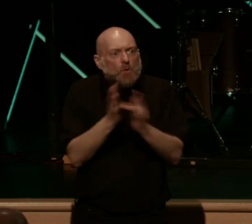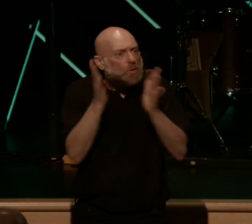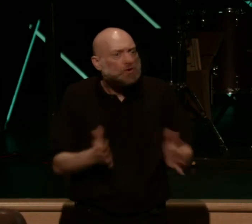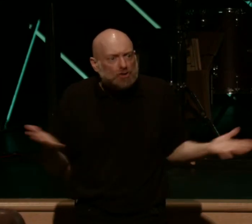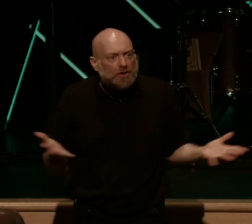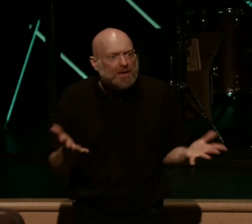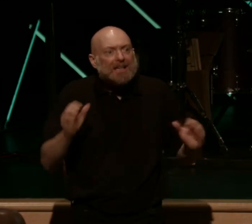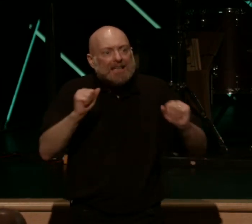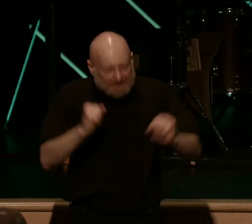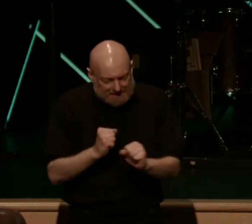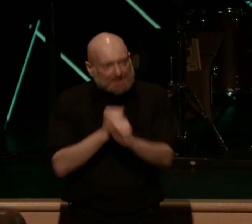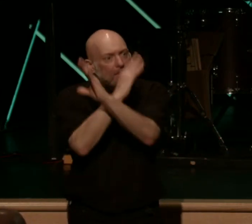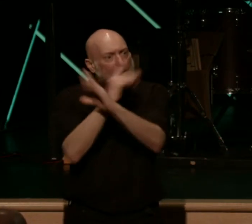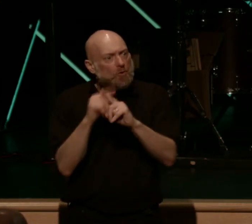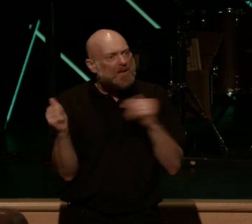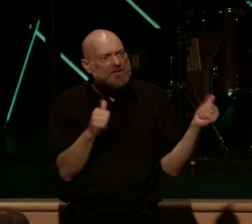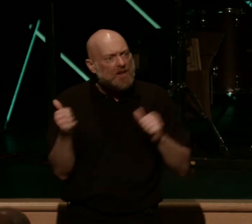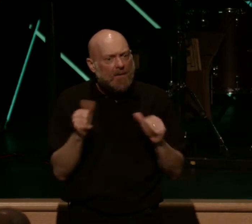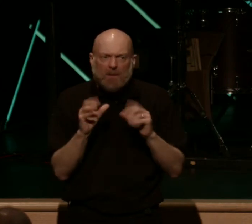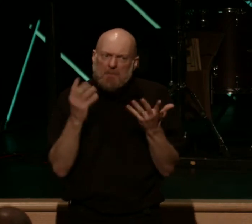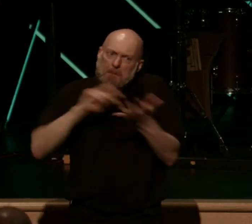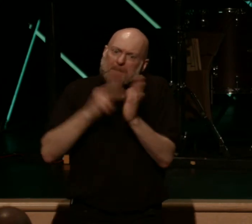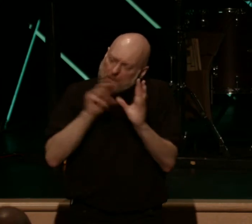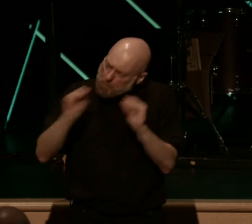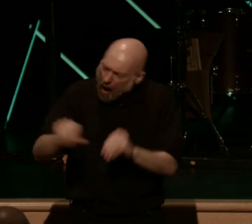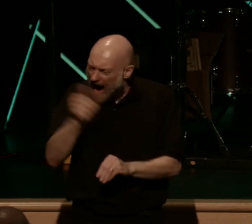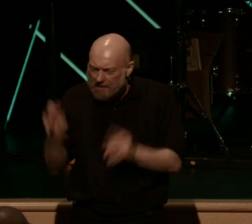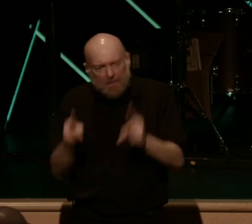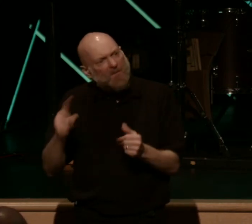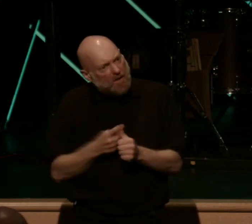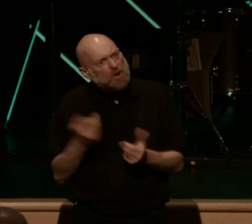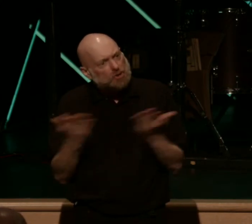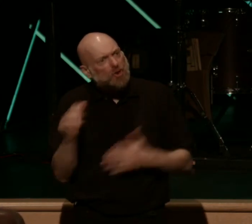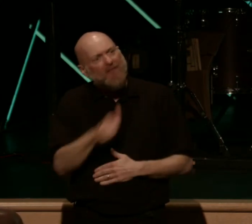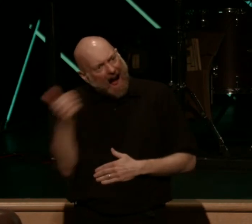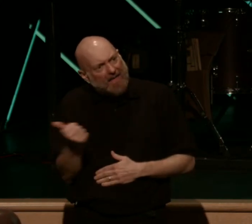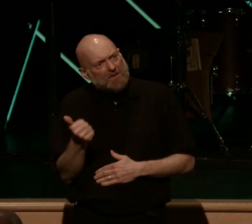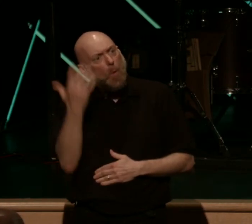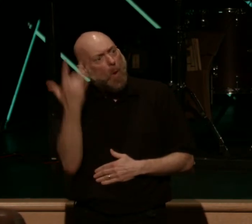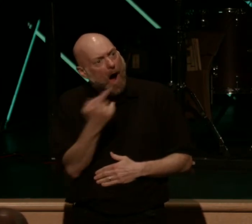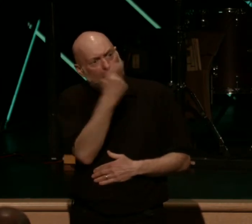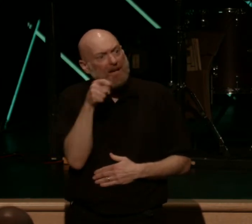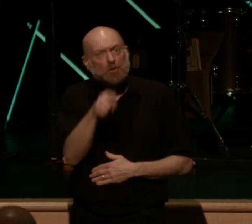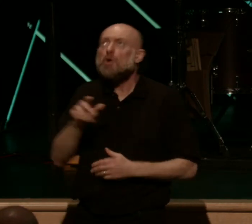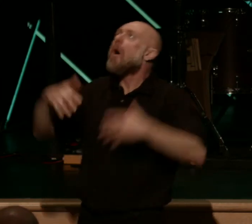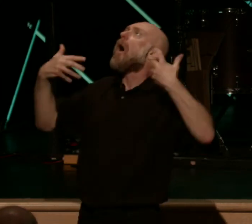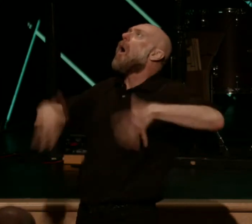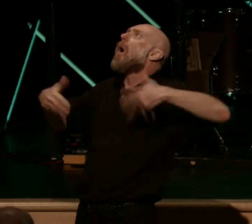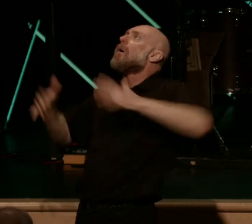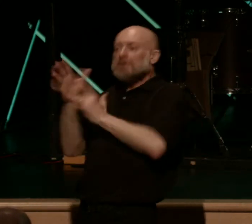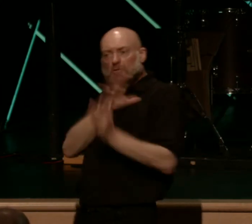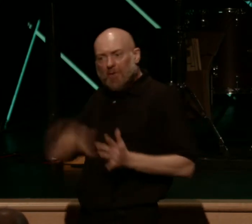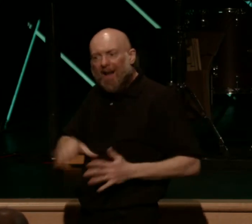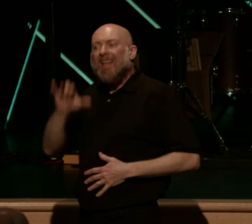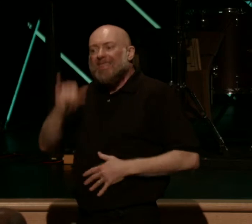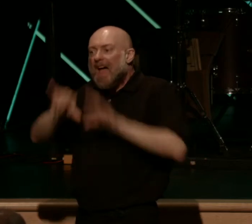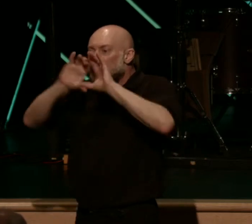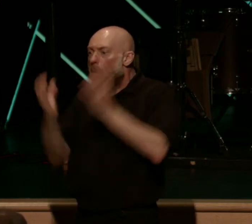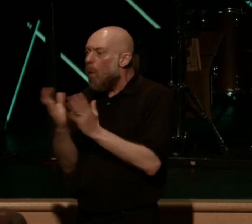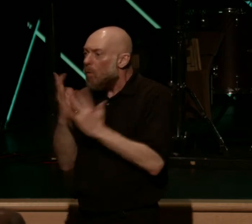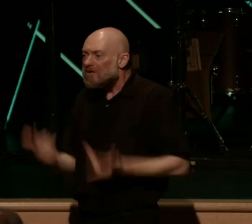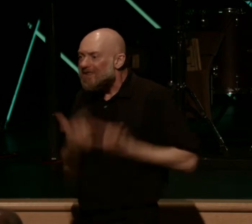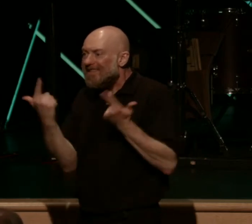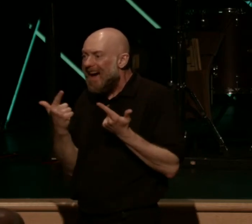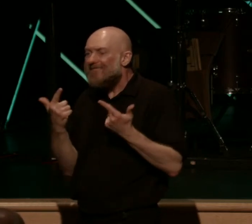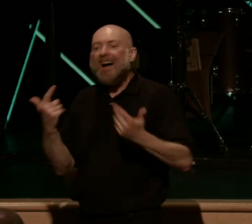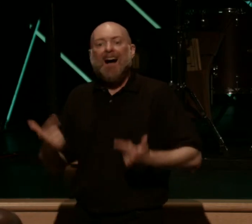Christian. Submit to one another. Put others first. Serve others because you are in awe of Jesus Christ. That's the whole Christian life. It's